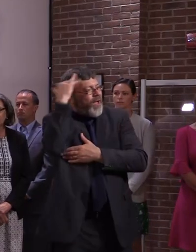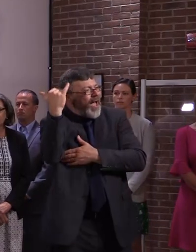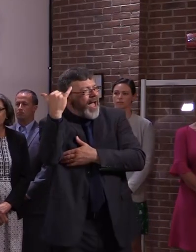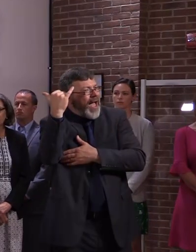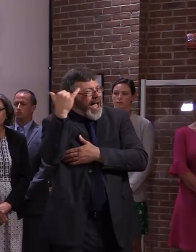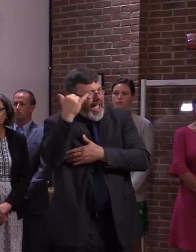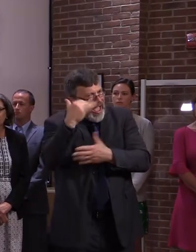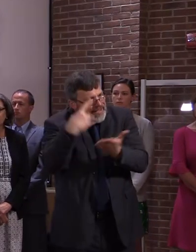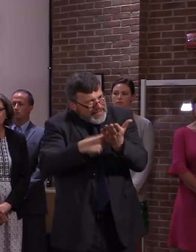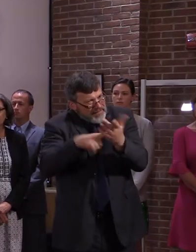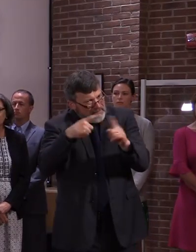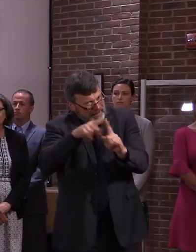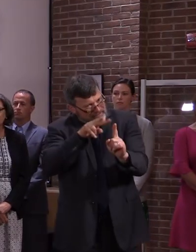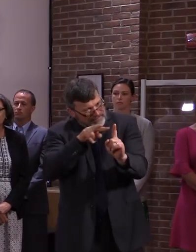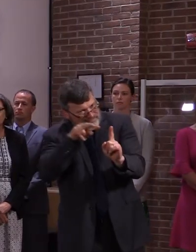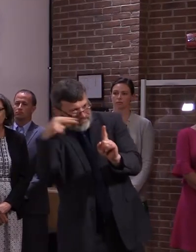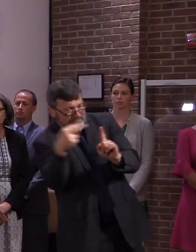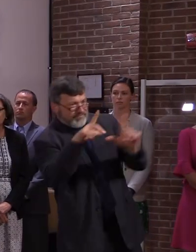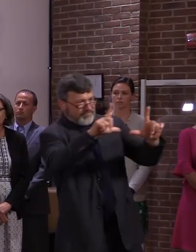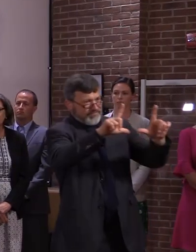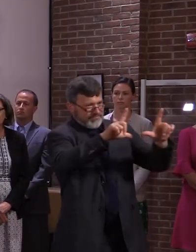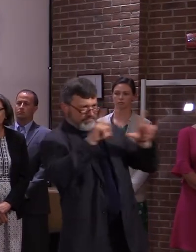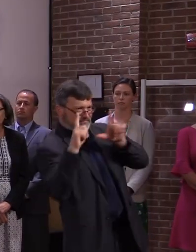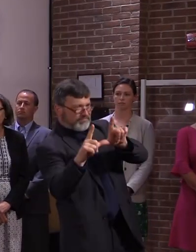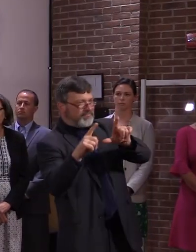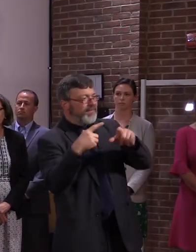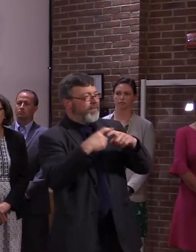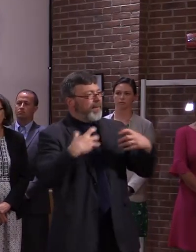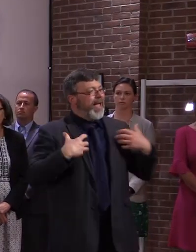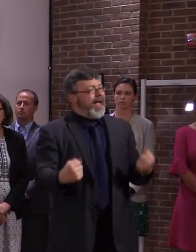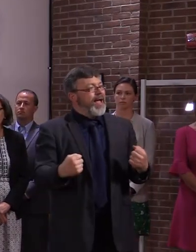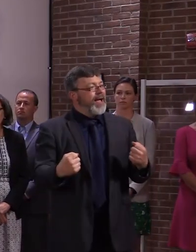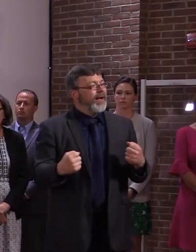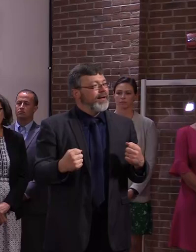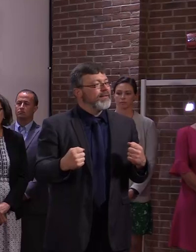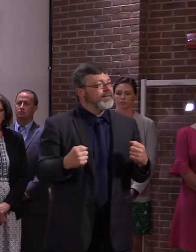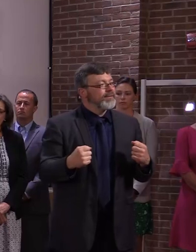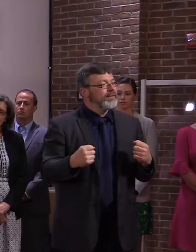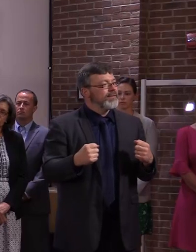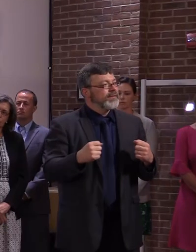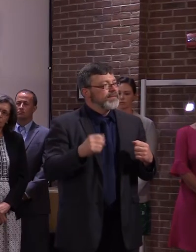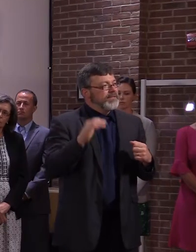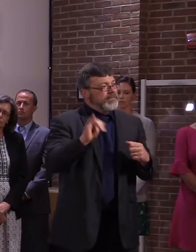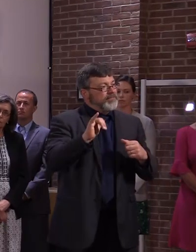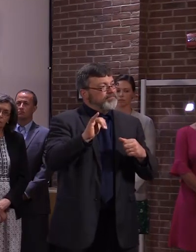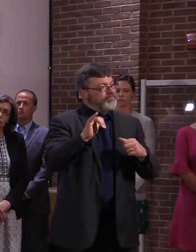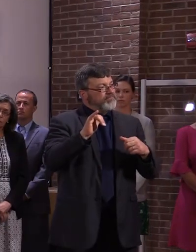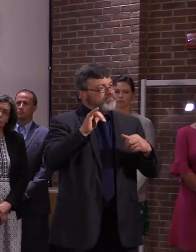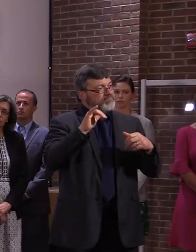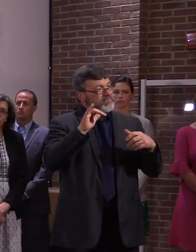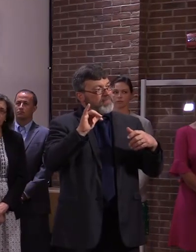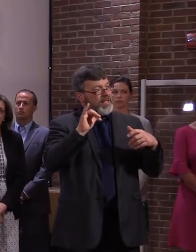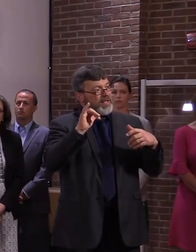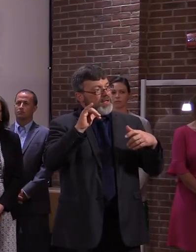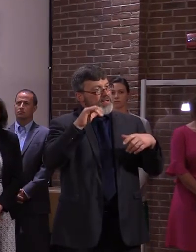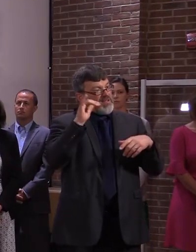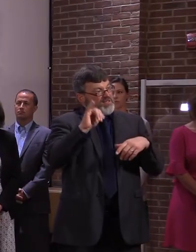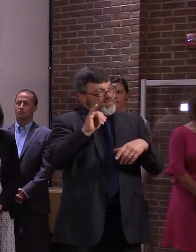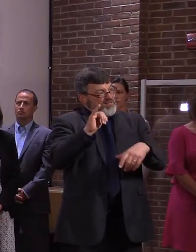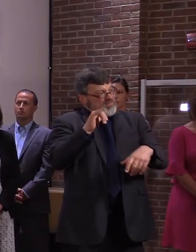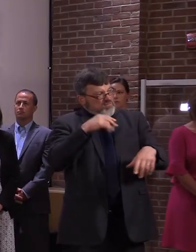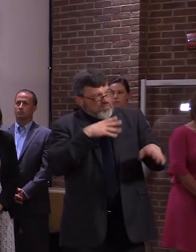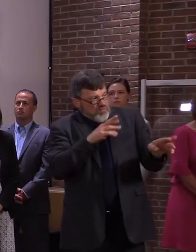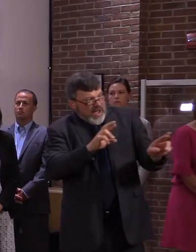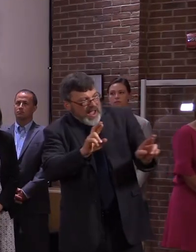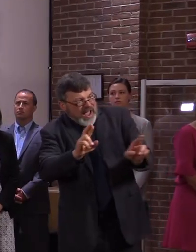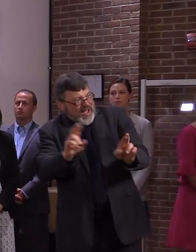Once federal officials determine it's safe for use, possibly as soon as this fall, we will prepare for the approval of the